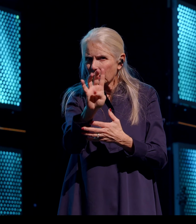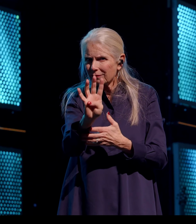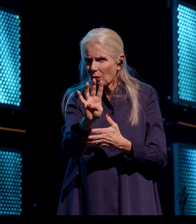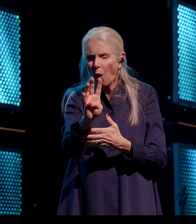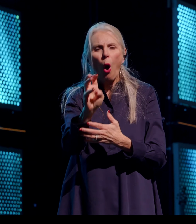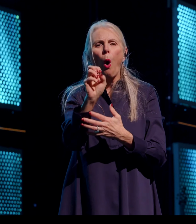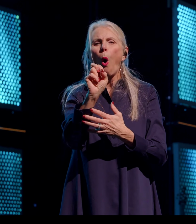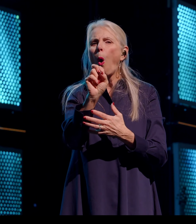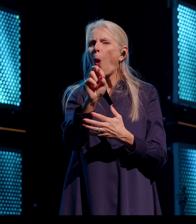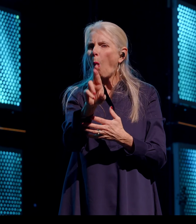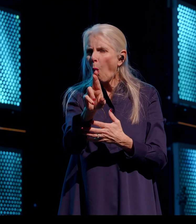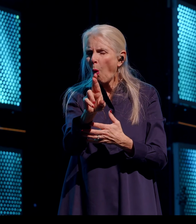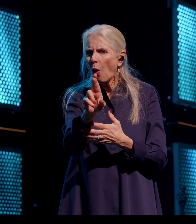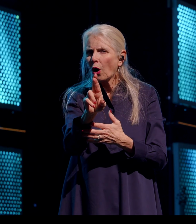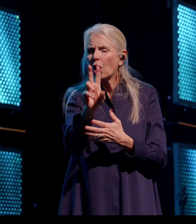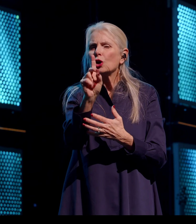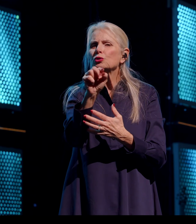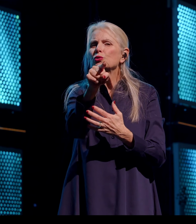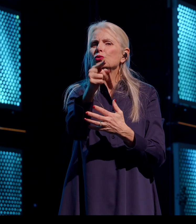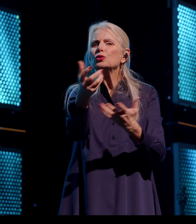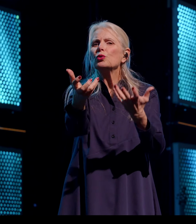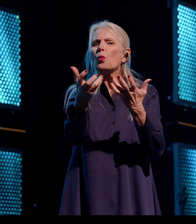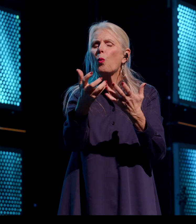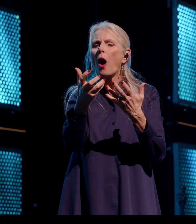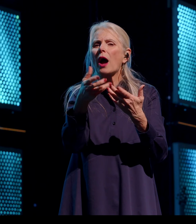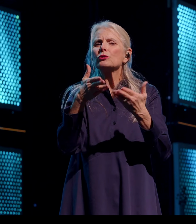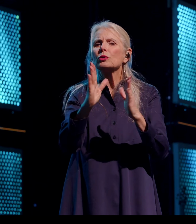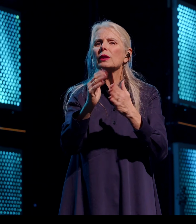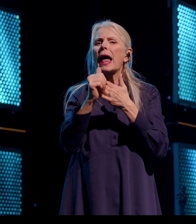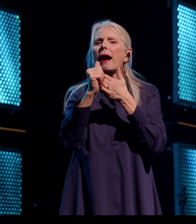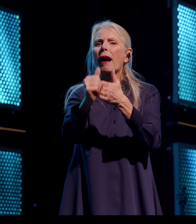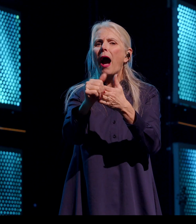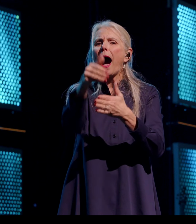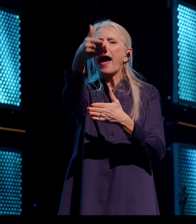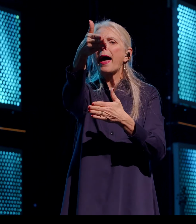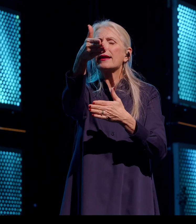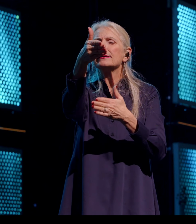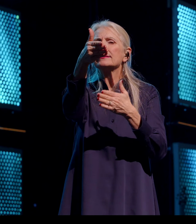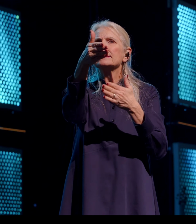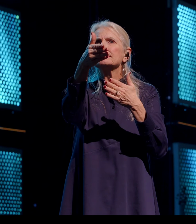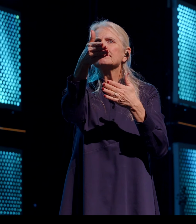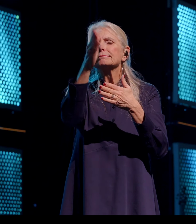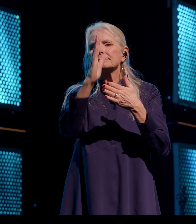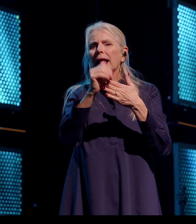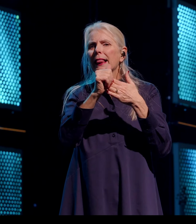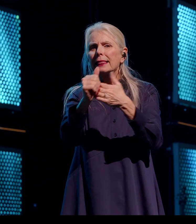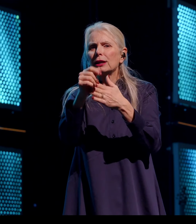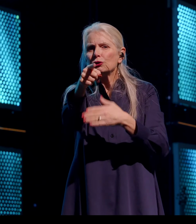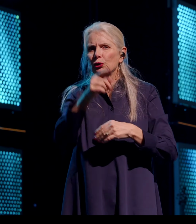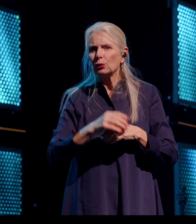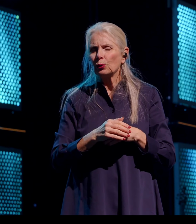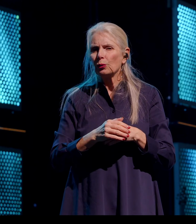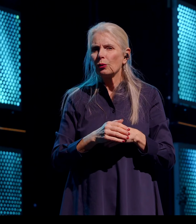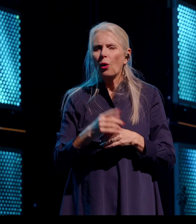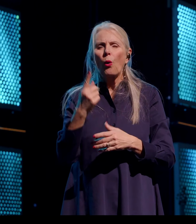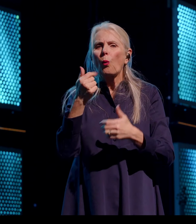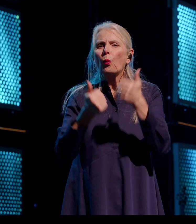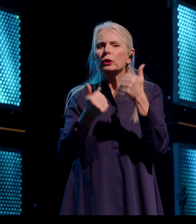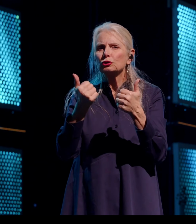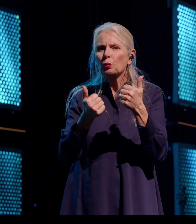2024? Or do you want to be where God will lead you? Oh, Lord, where do you want me to go? What do you want me to